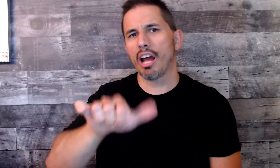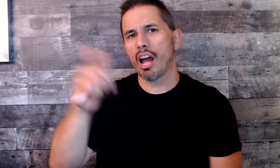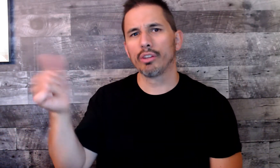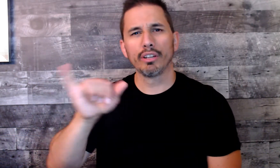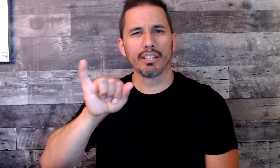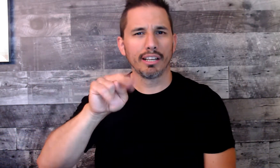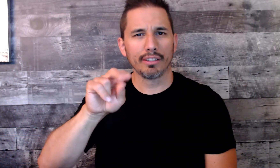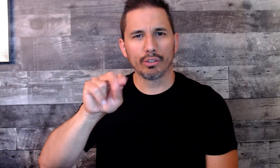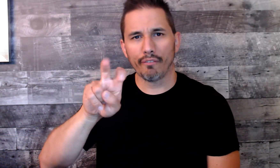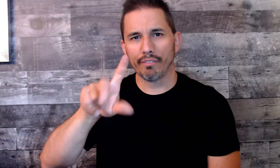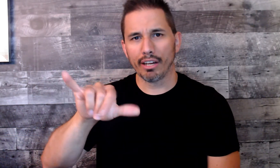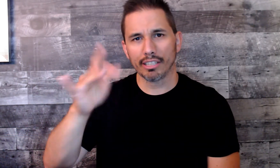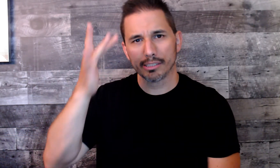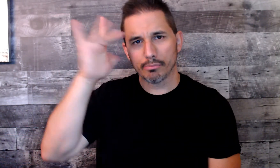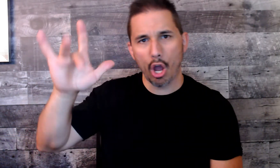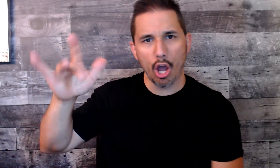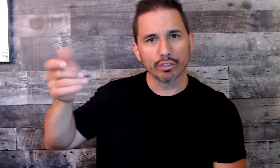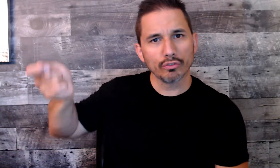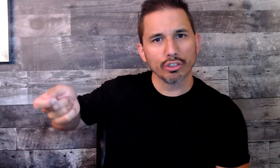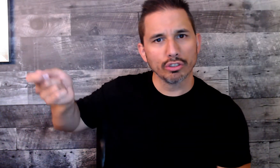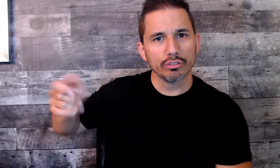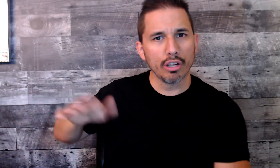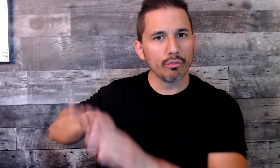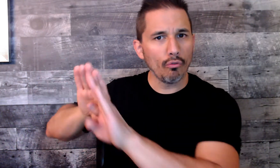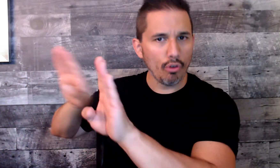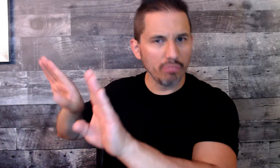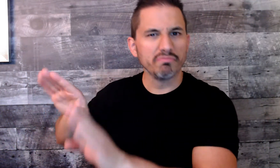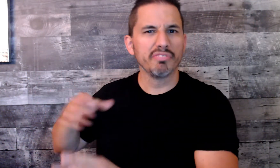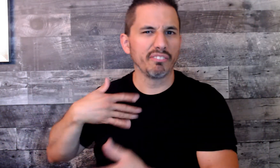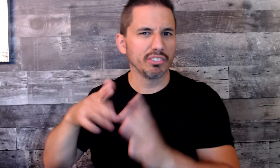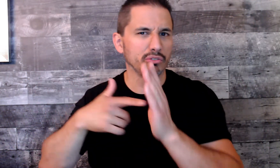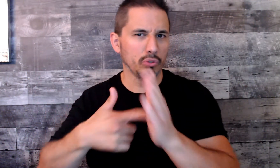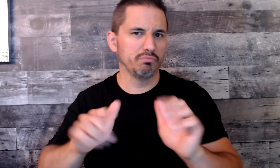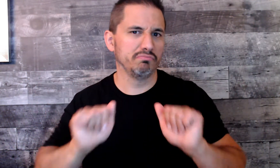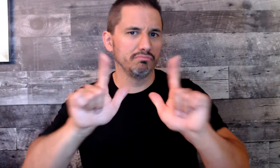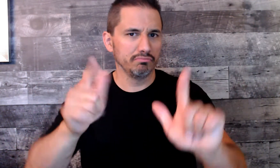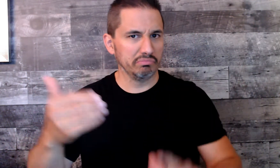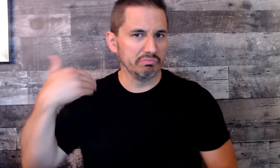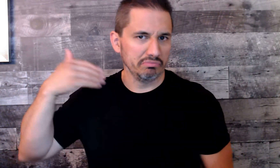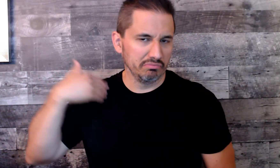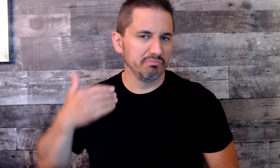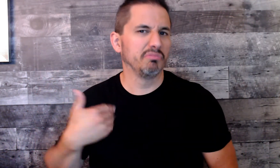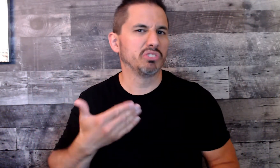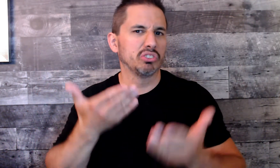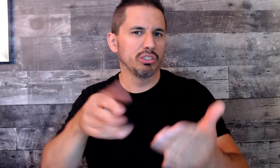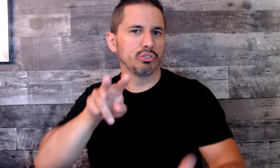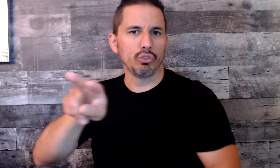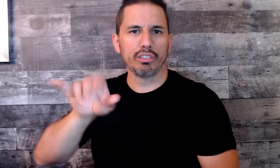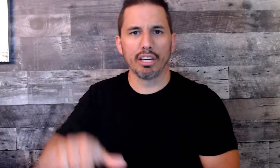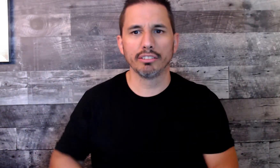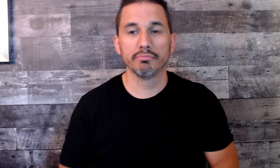It's similar to another Inovelli Smart Switch that I've shown you already, and I'd suggest you watch that video if you